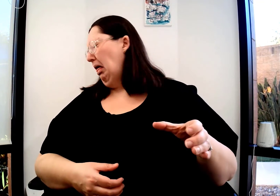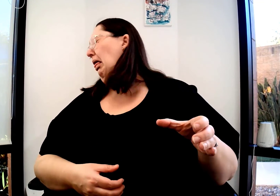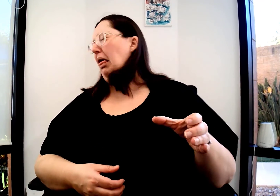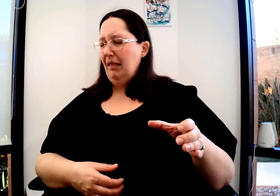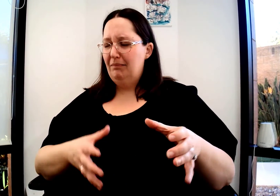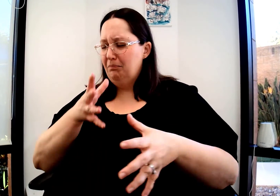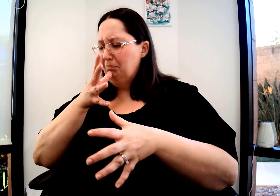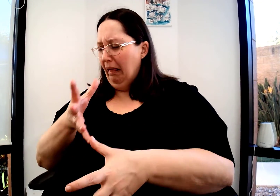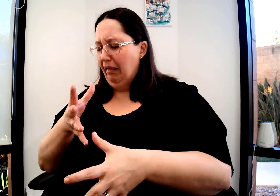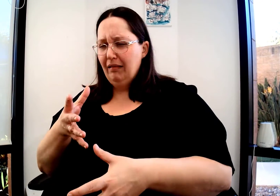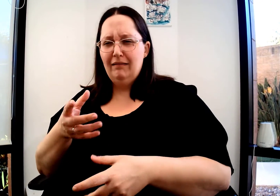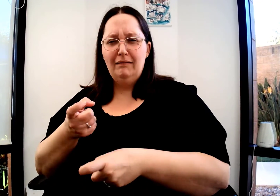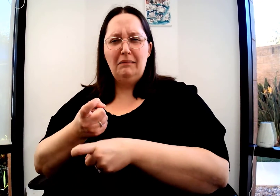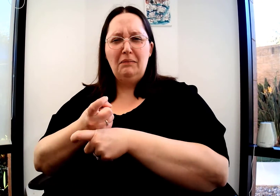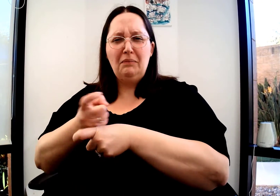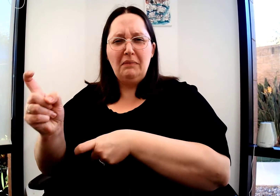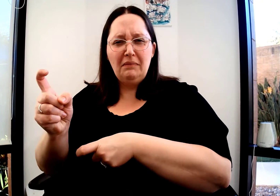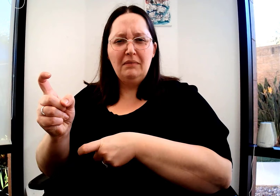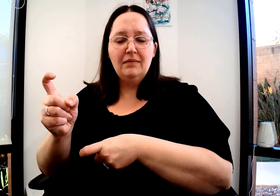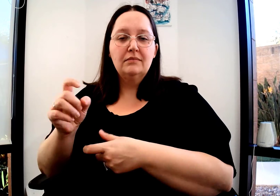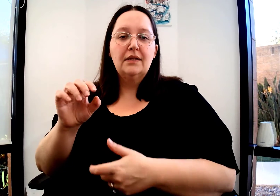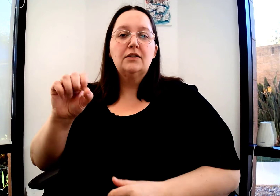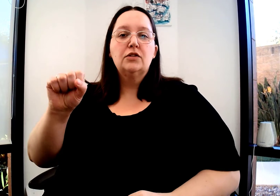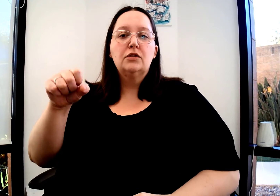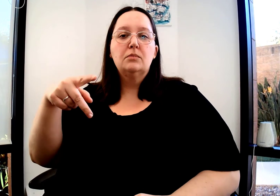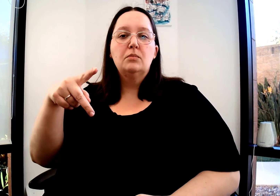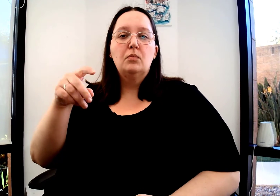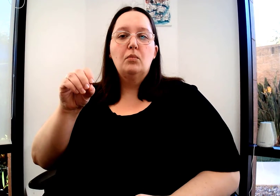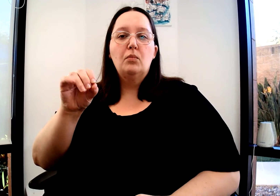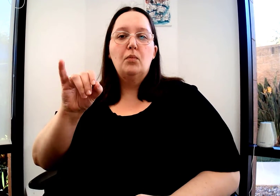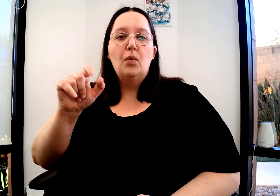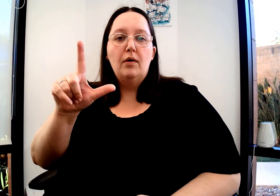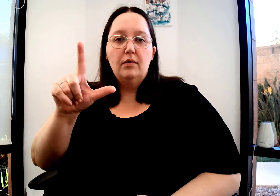big old sip. Ugh, this is disgusting. It's spoiled.